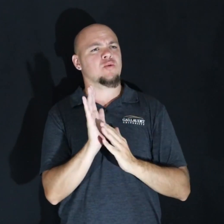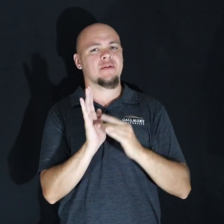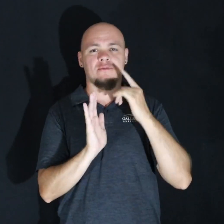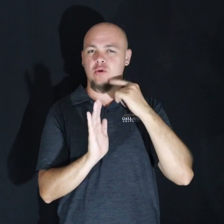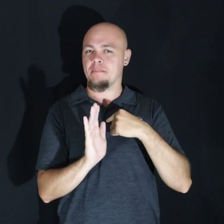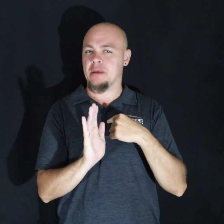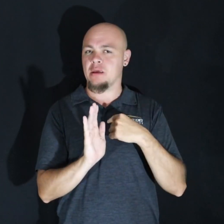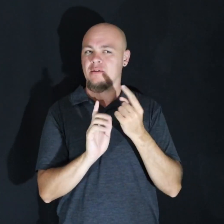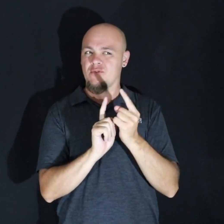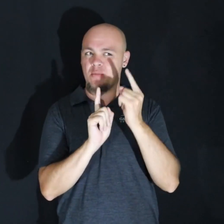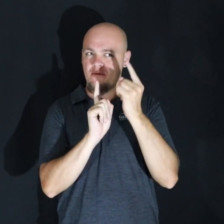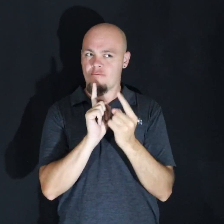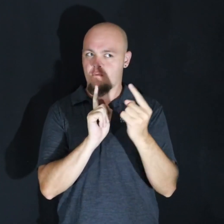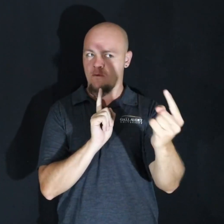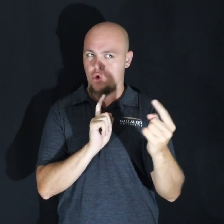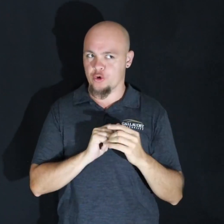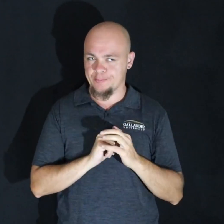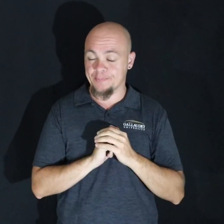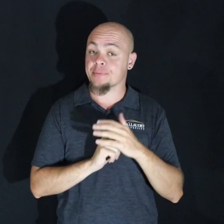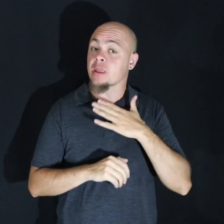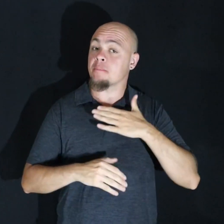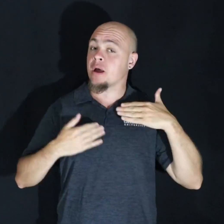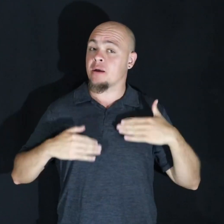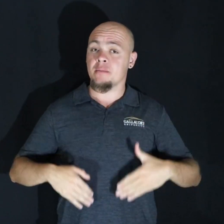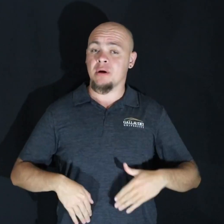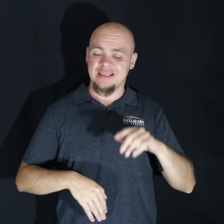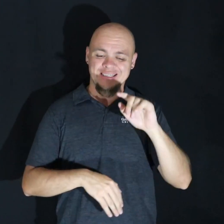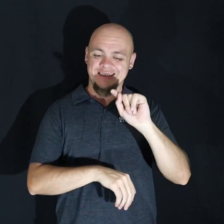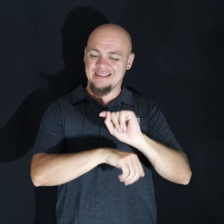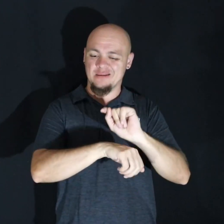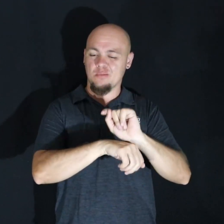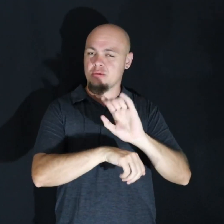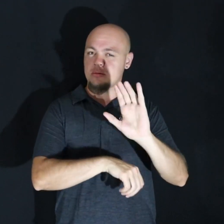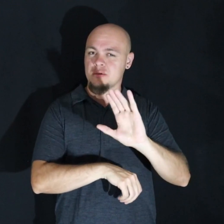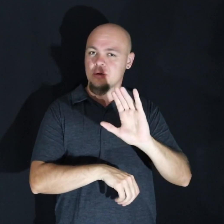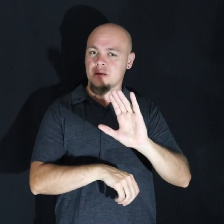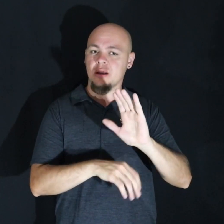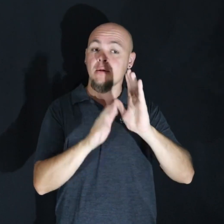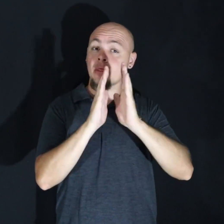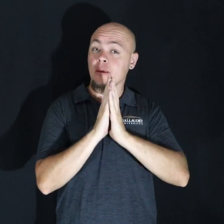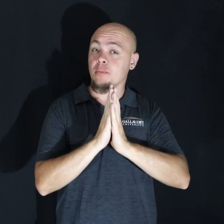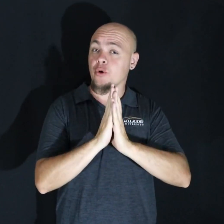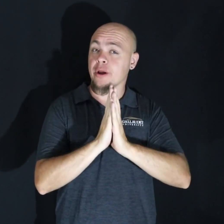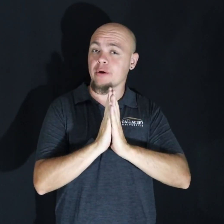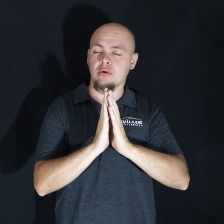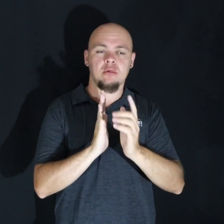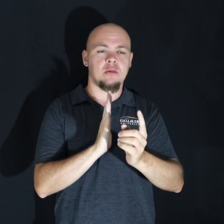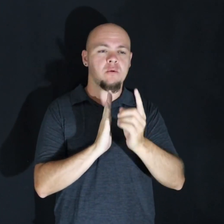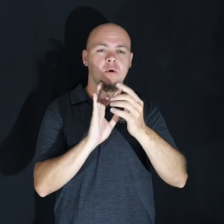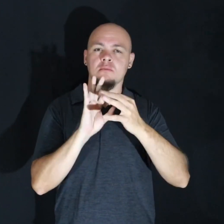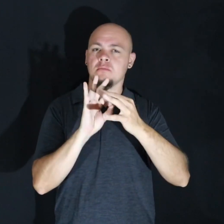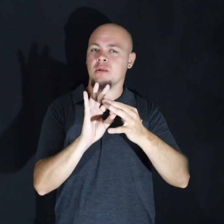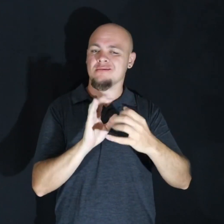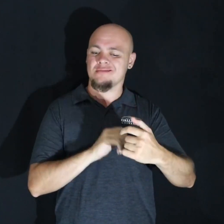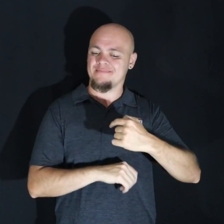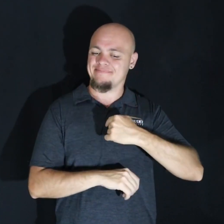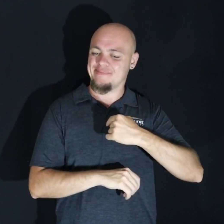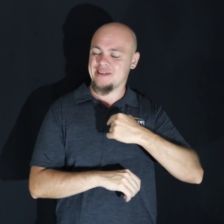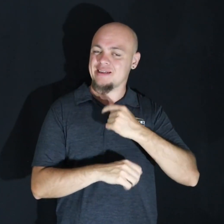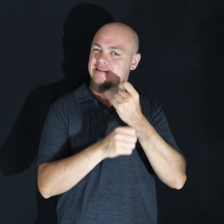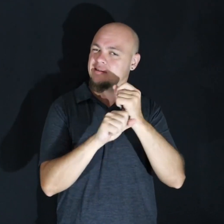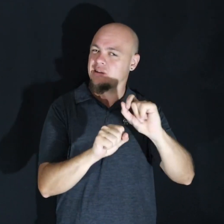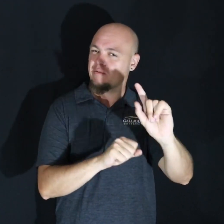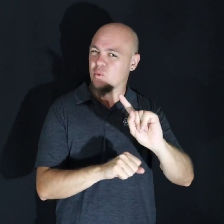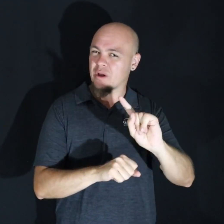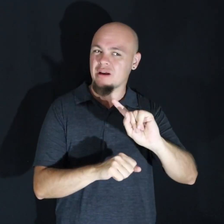from afar, sir. My body is not a temple. She is the prayer, the one who belongs to me, whom stays safe